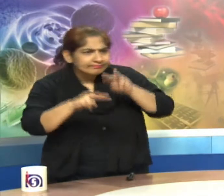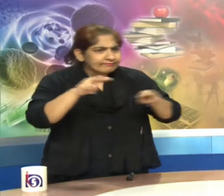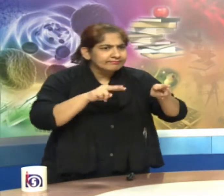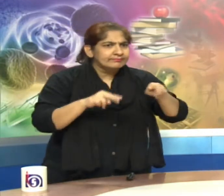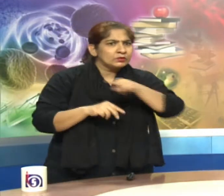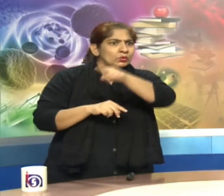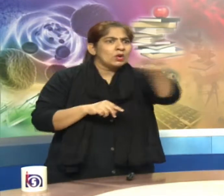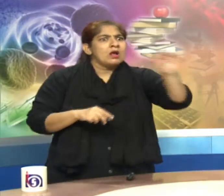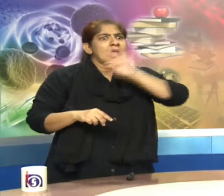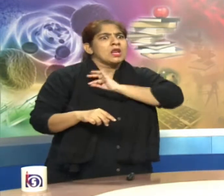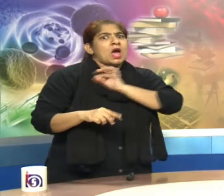this.